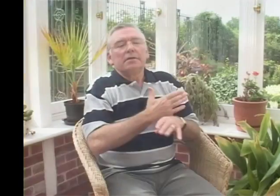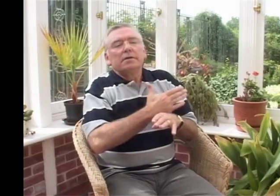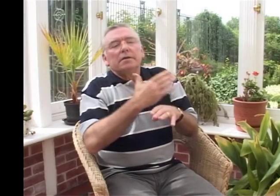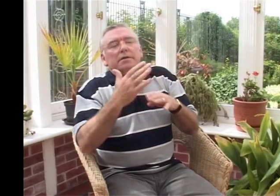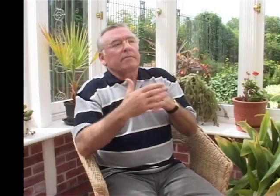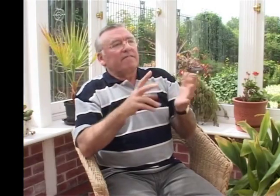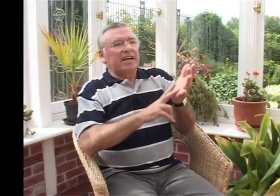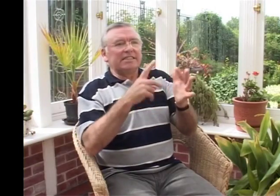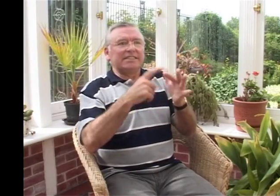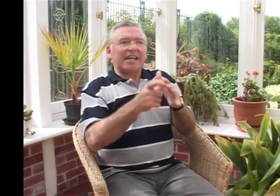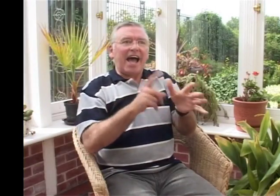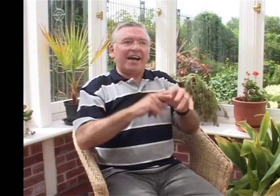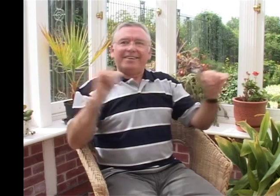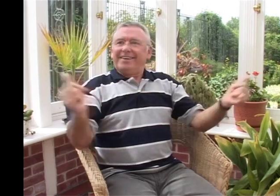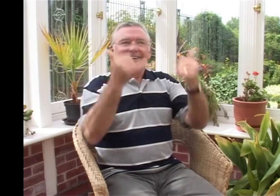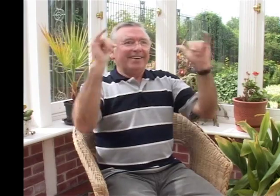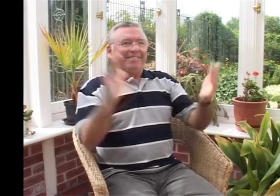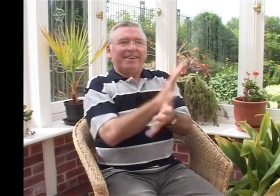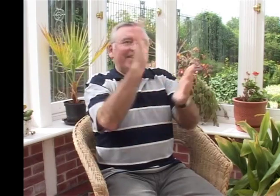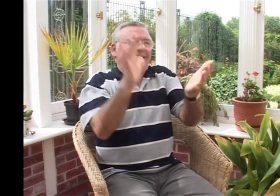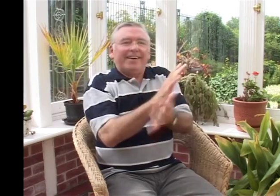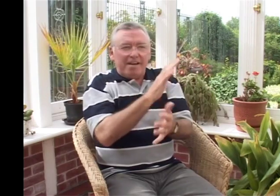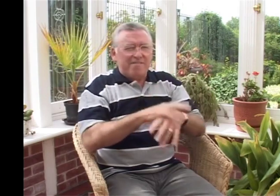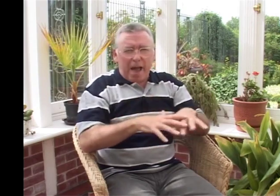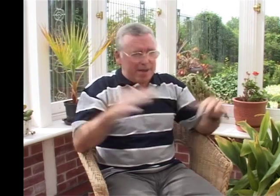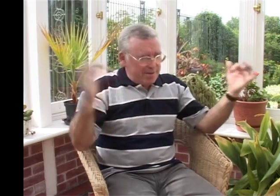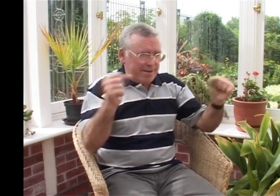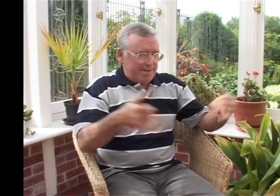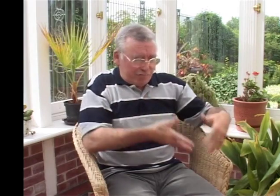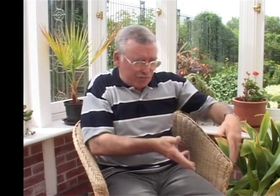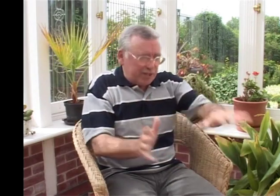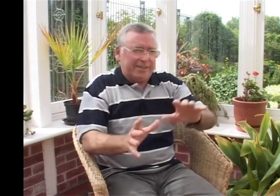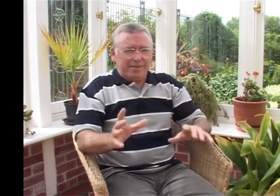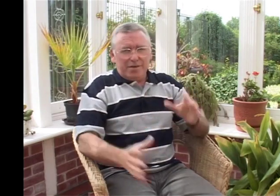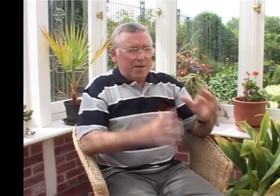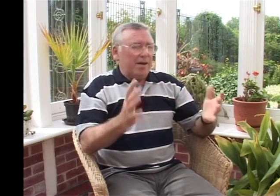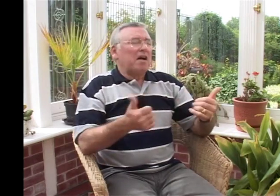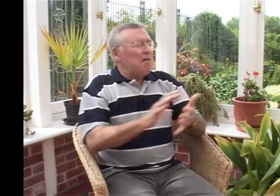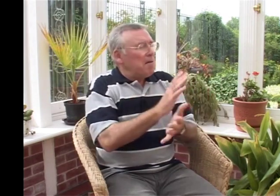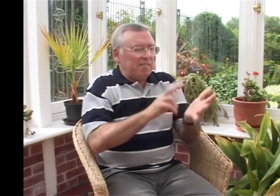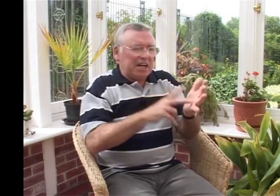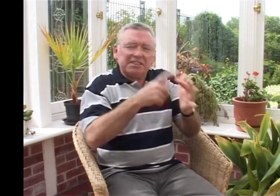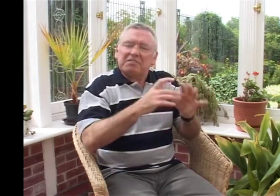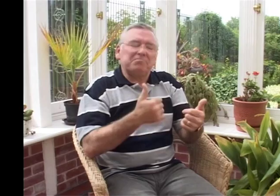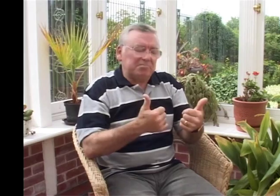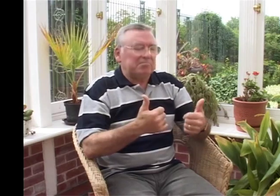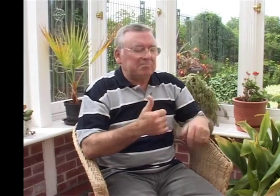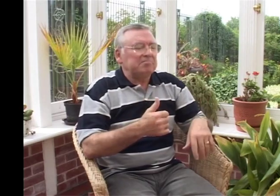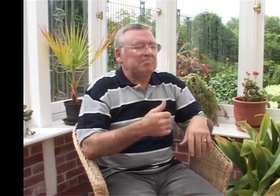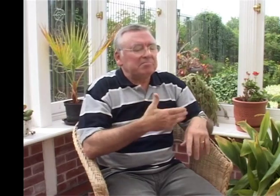It was the end of the war and it was VE Day. All the families, everyone was out in the streets celebrating. Finally, it was VE Day.